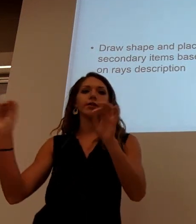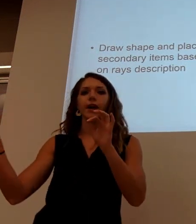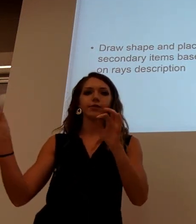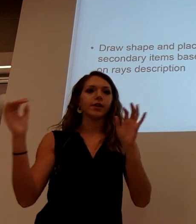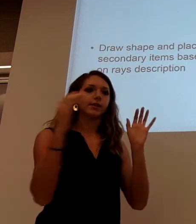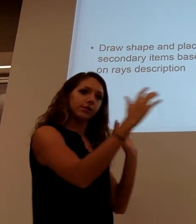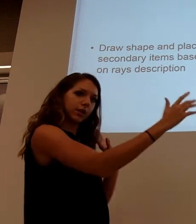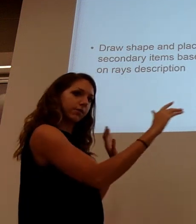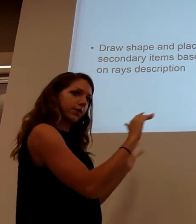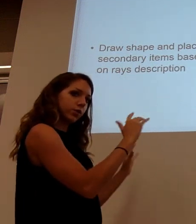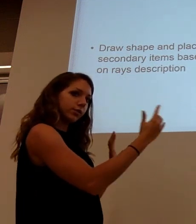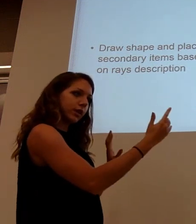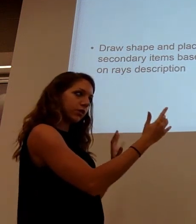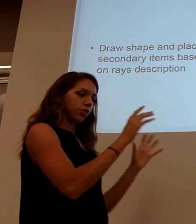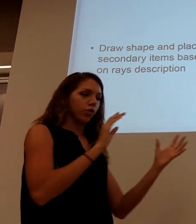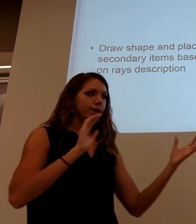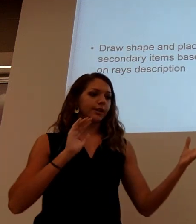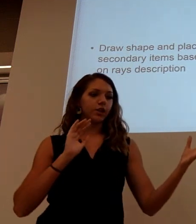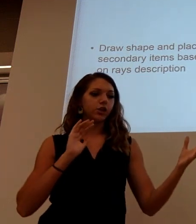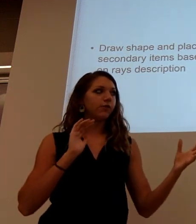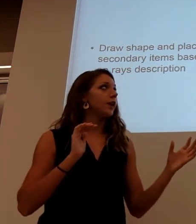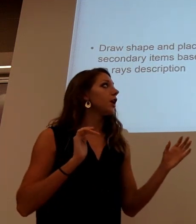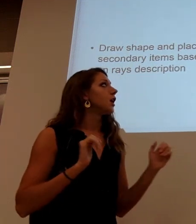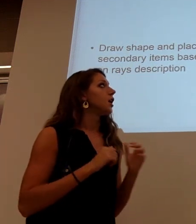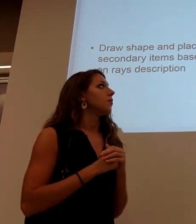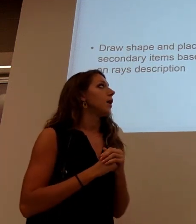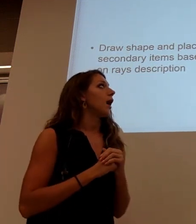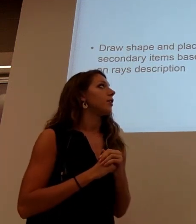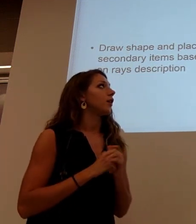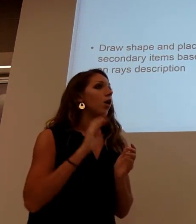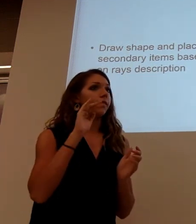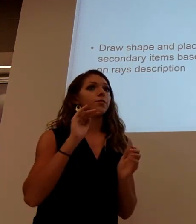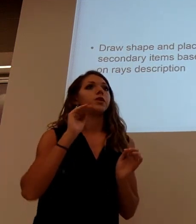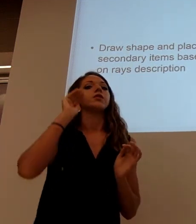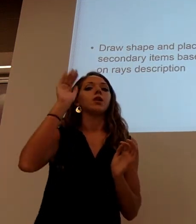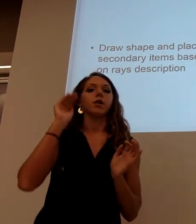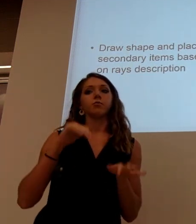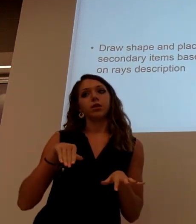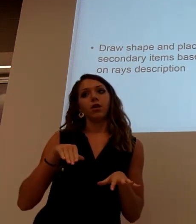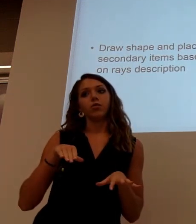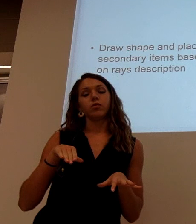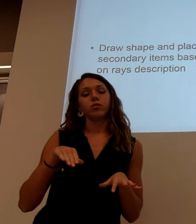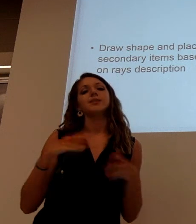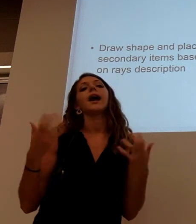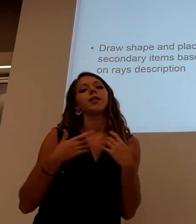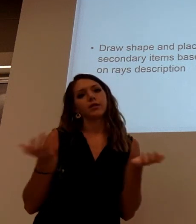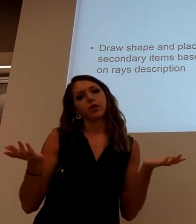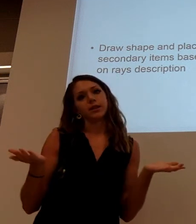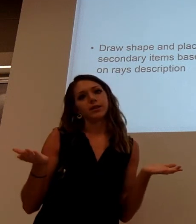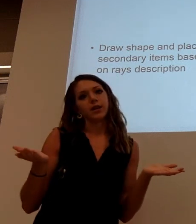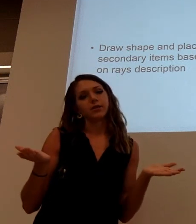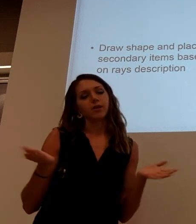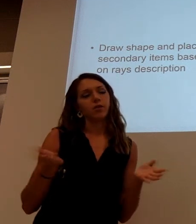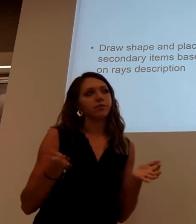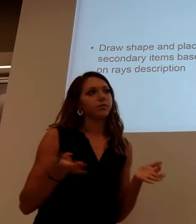right or left, so that doesn't confuse like your orientation of it. I think all of them were either above or below. I looked at the test, so